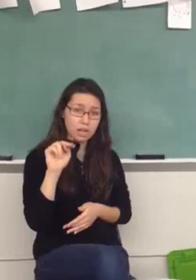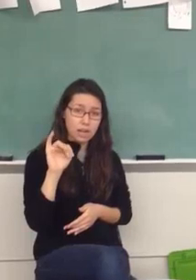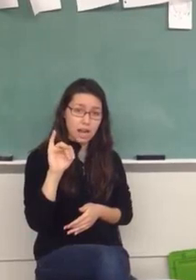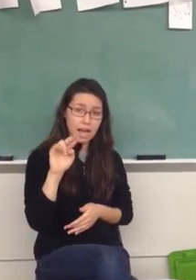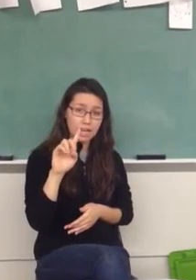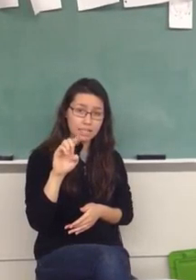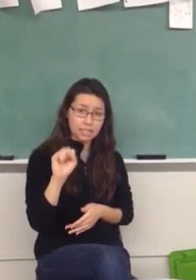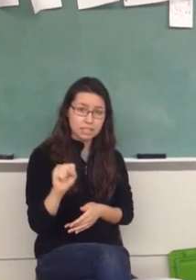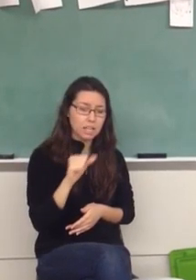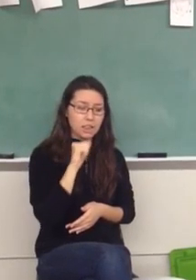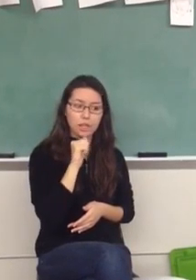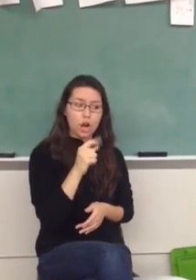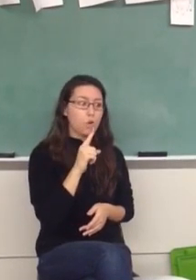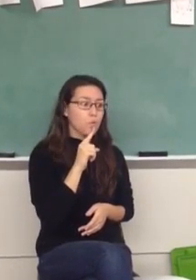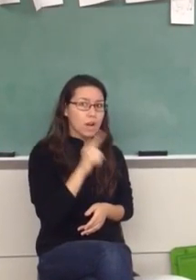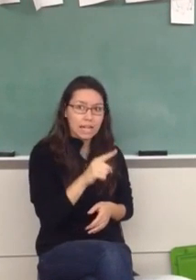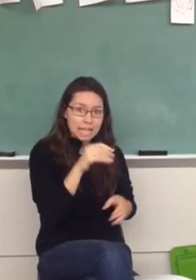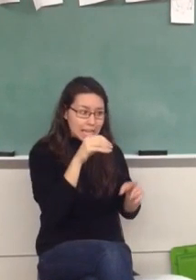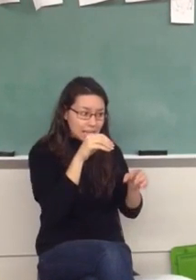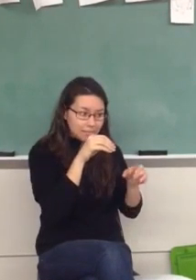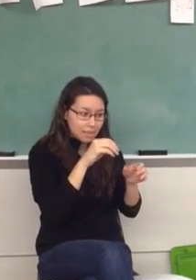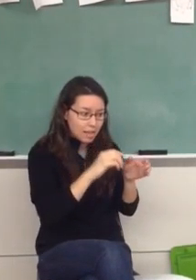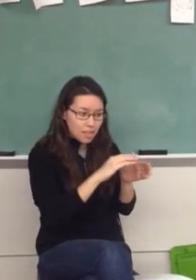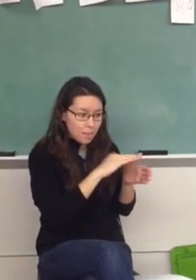6 and 7 right here. I'll talk more about that in a second.